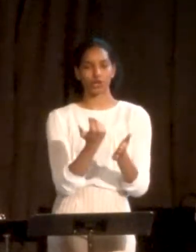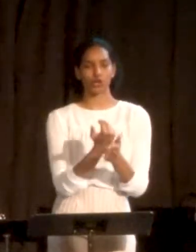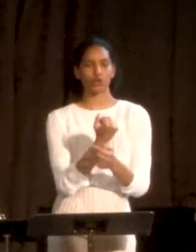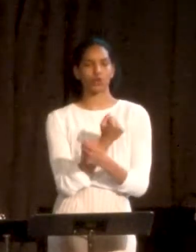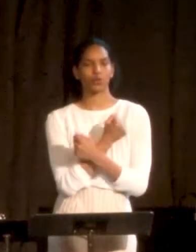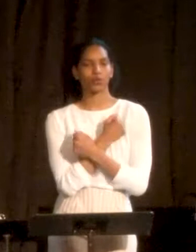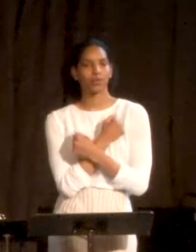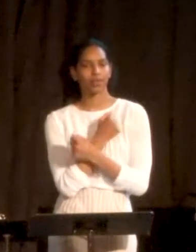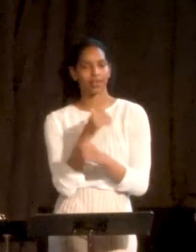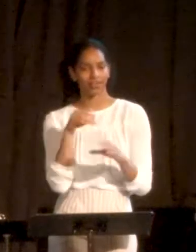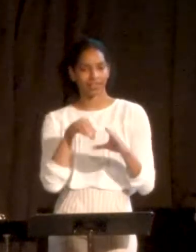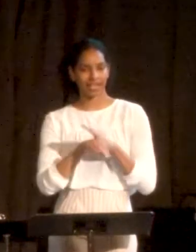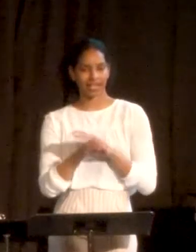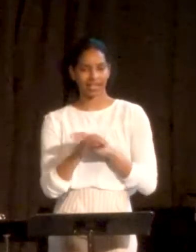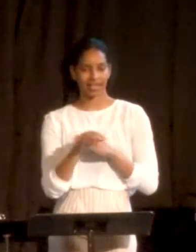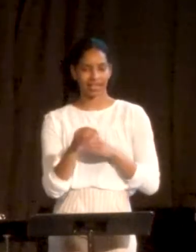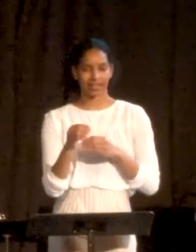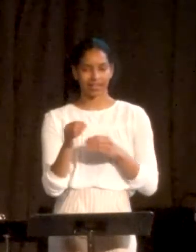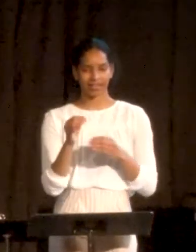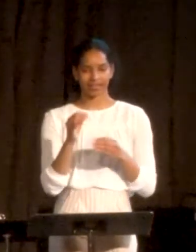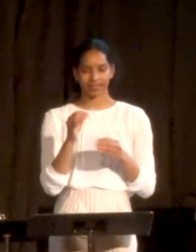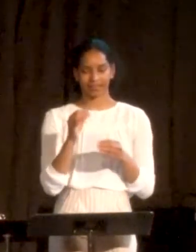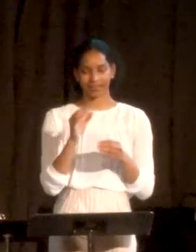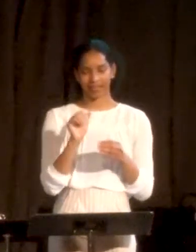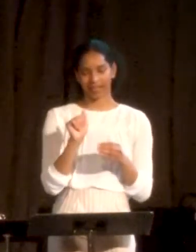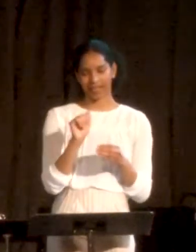activities and the leadership of the church.